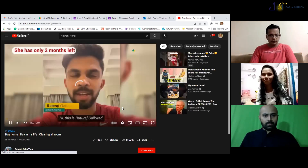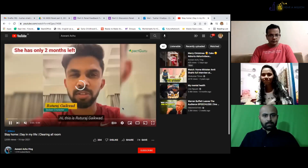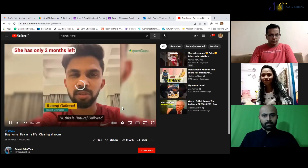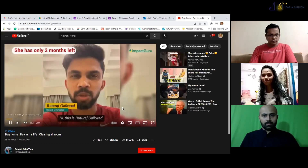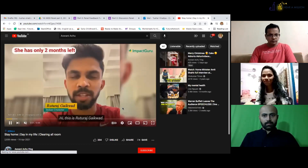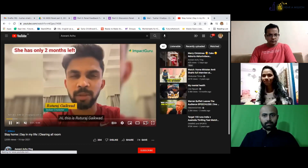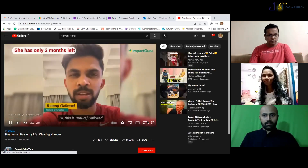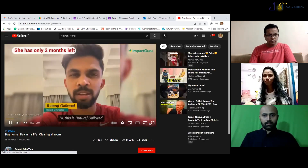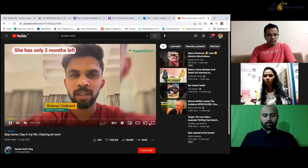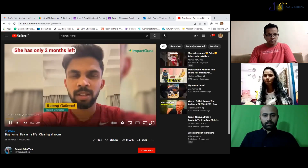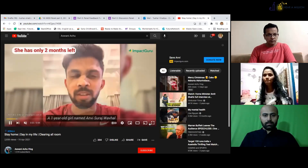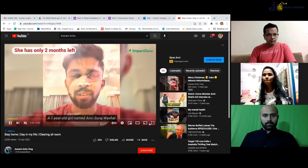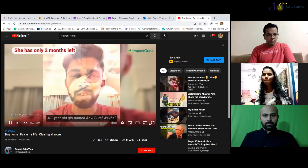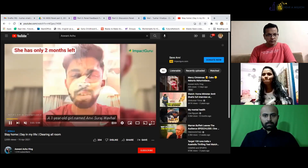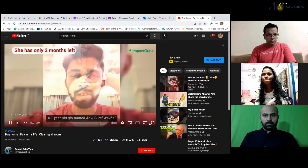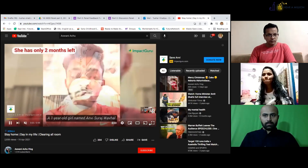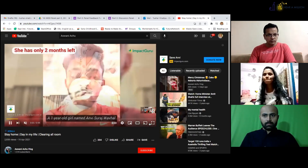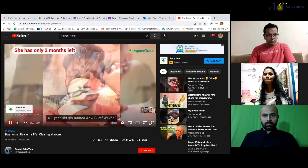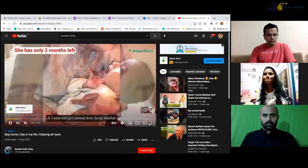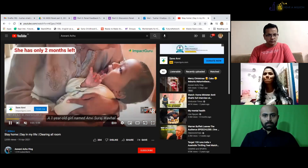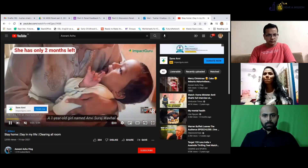This one. I was saying.